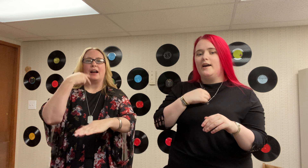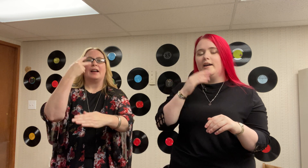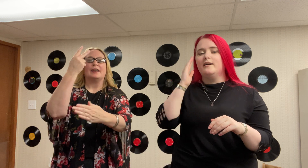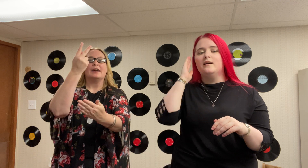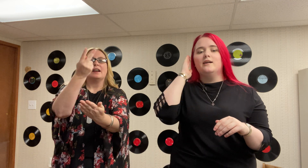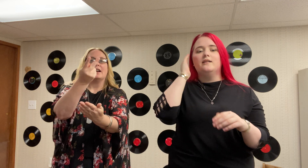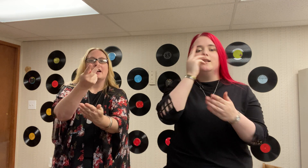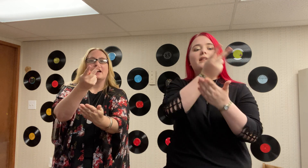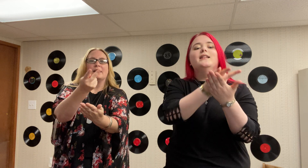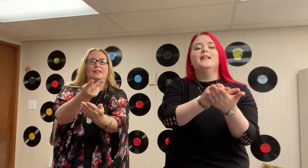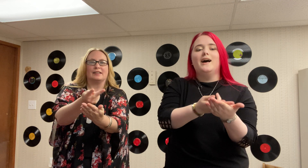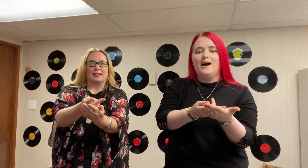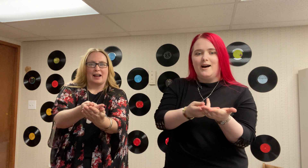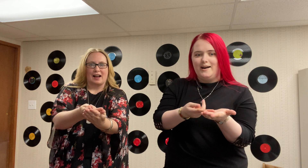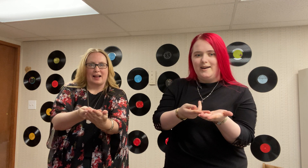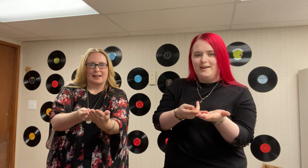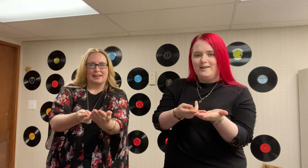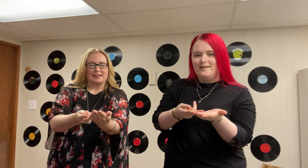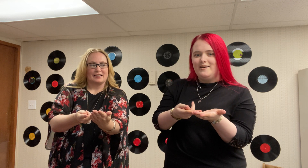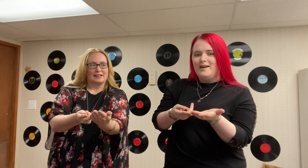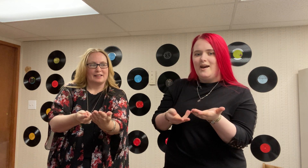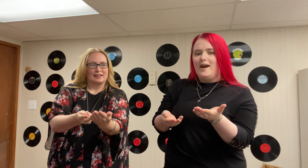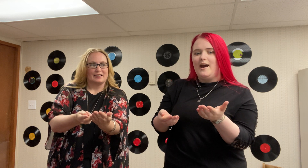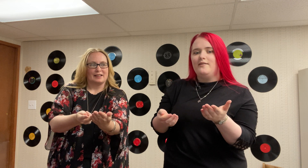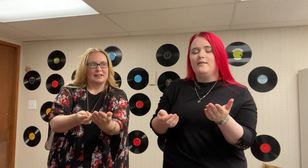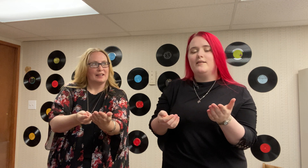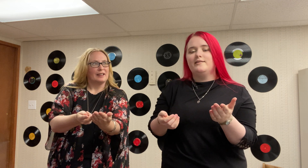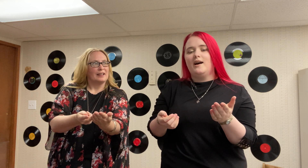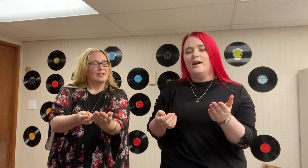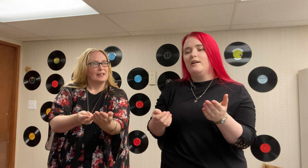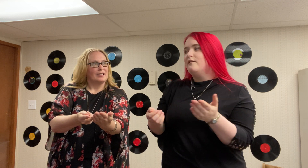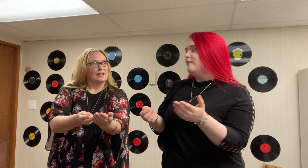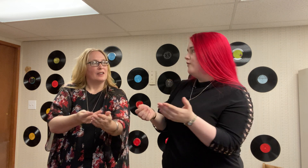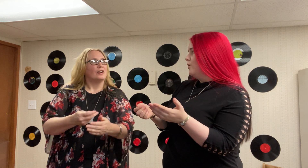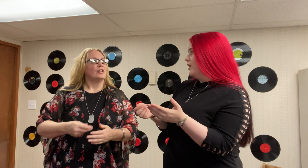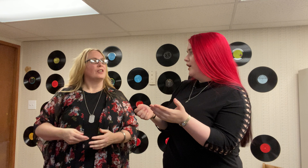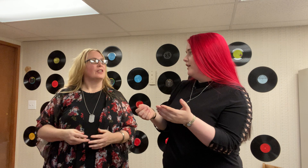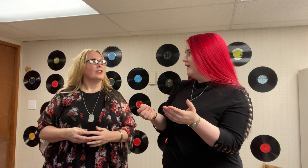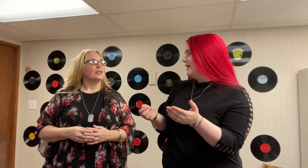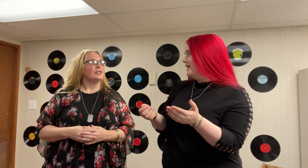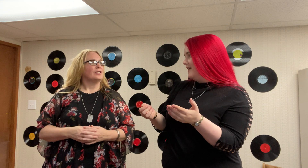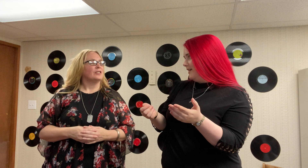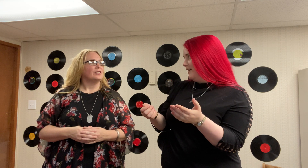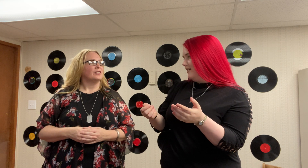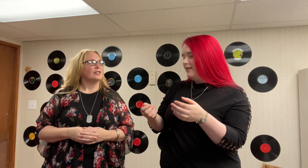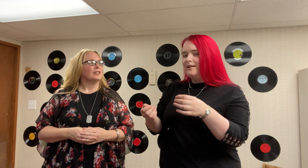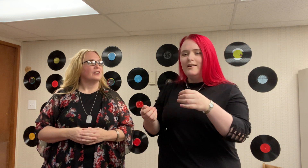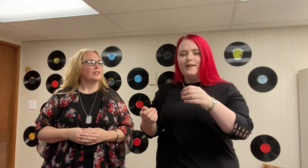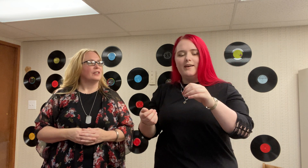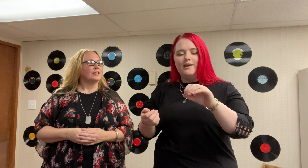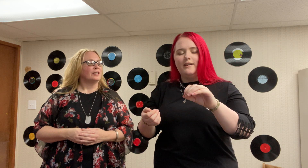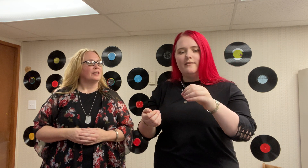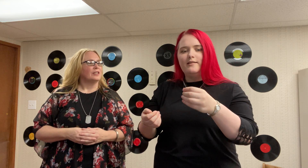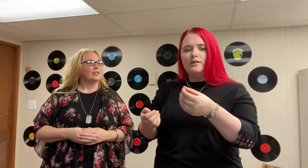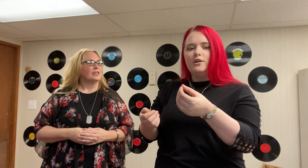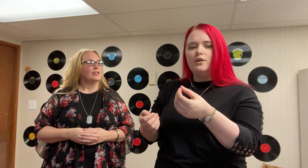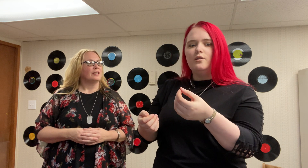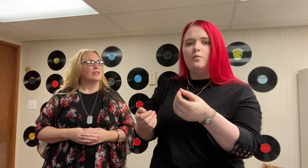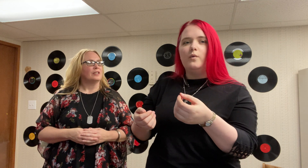I lie. And then the sign for in is with